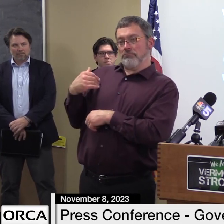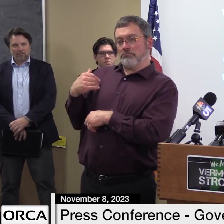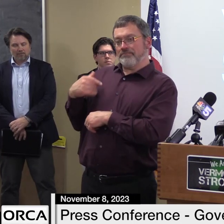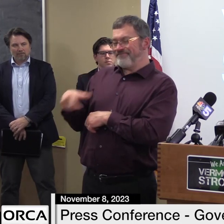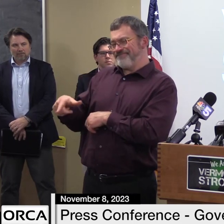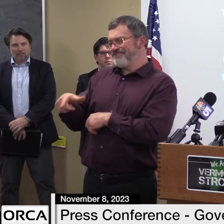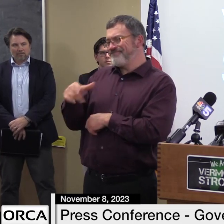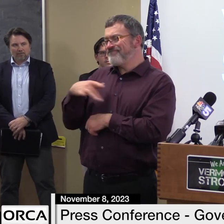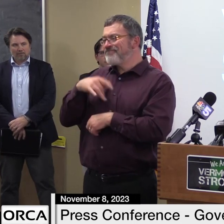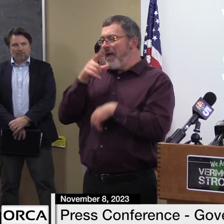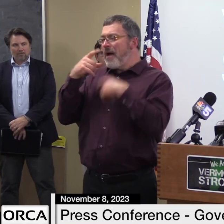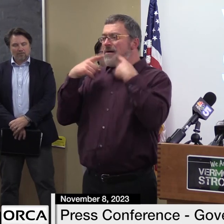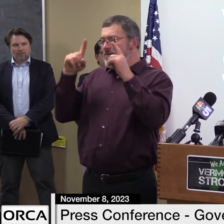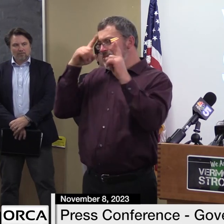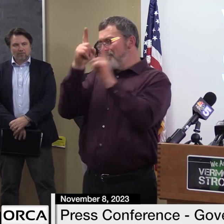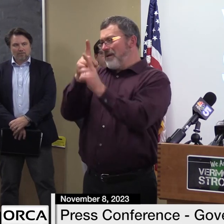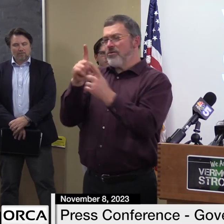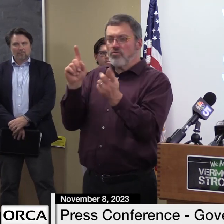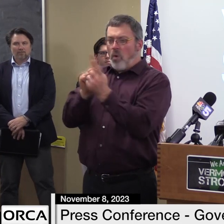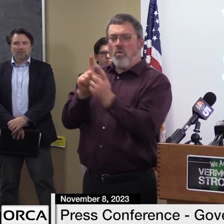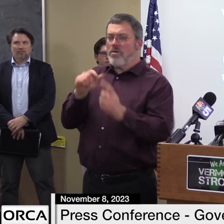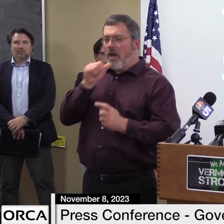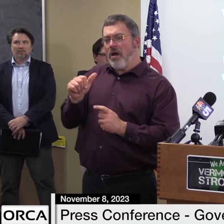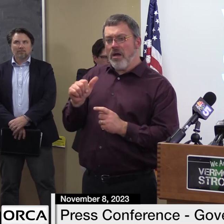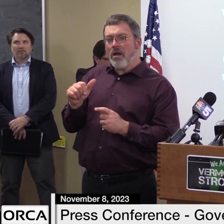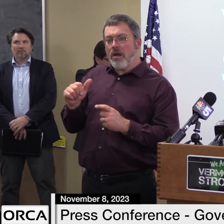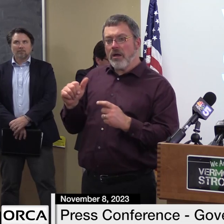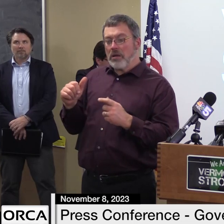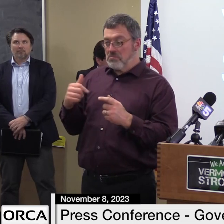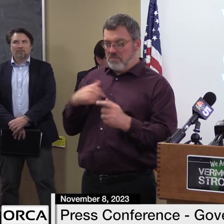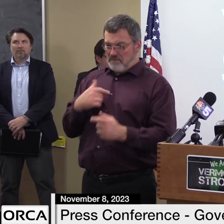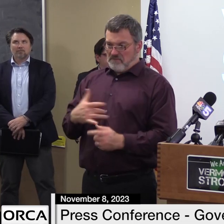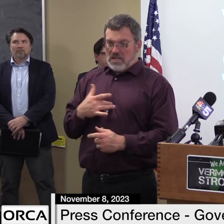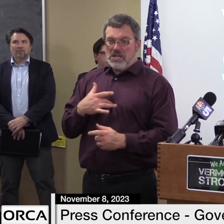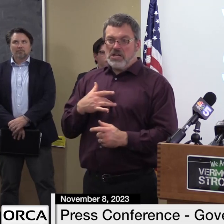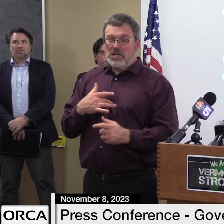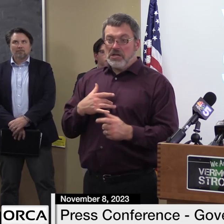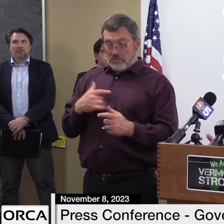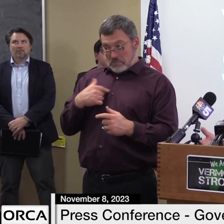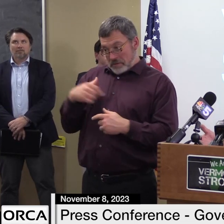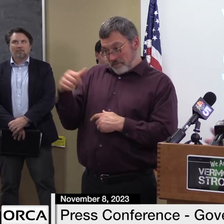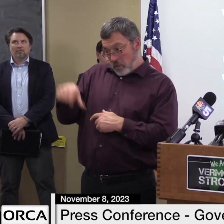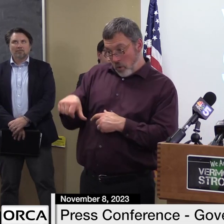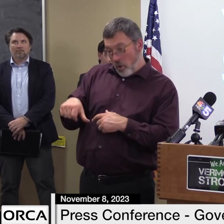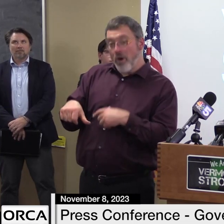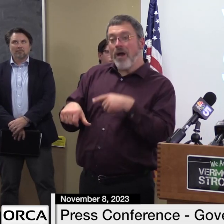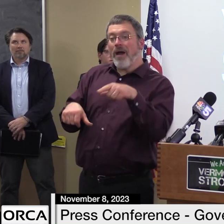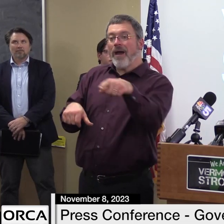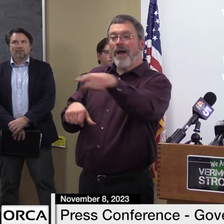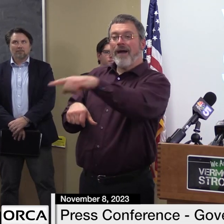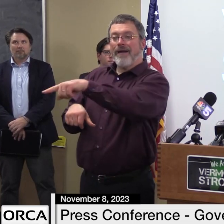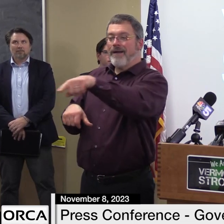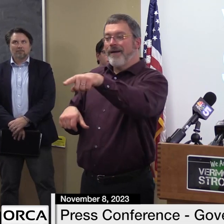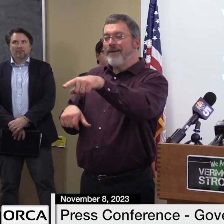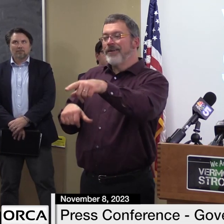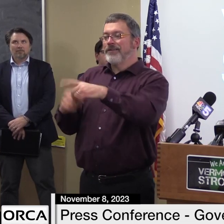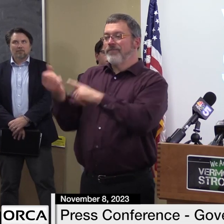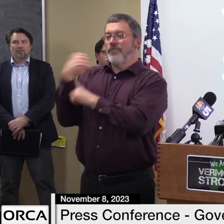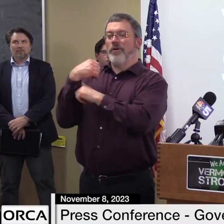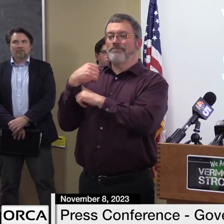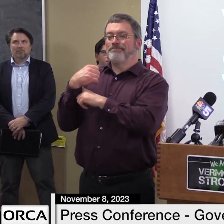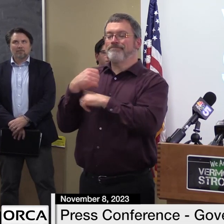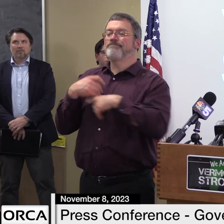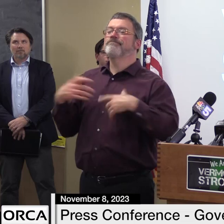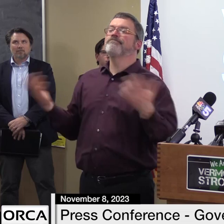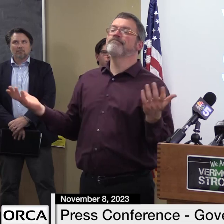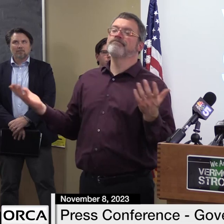goal. I wasn't successful in my veto. But I think it's proven to be the case. It didn't